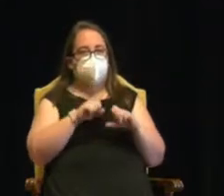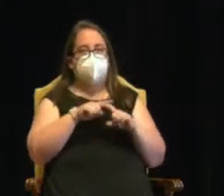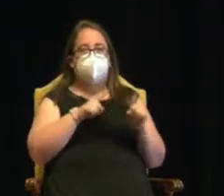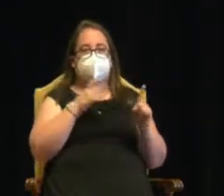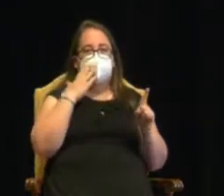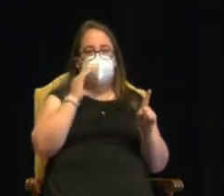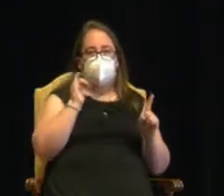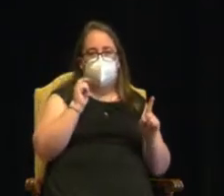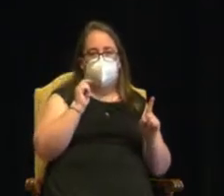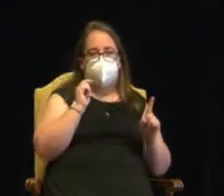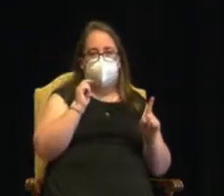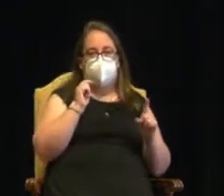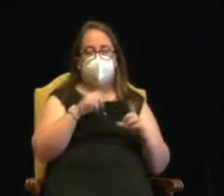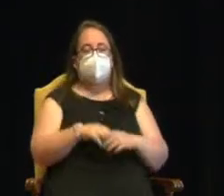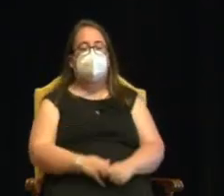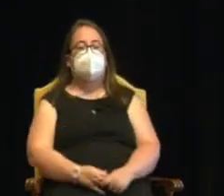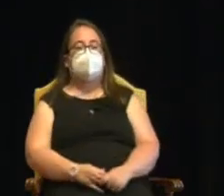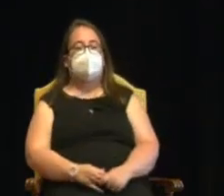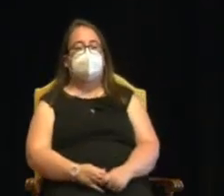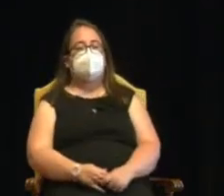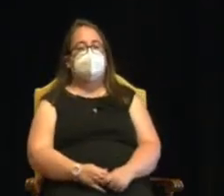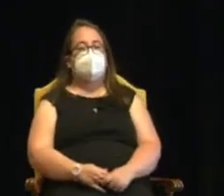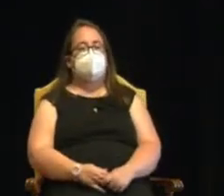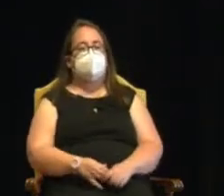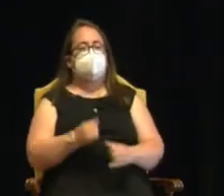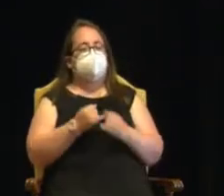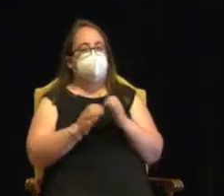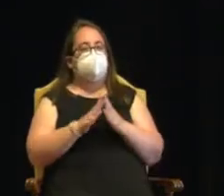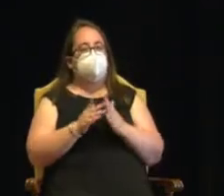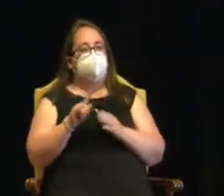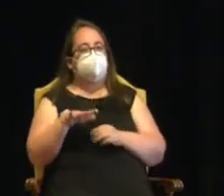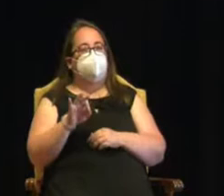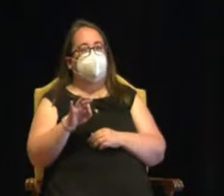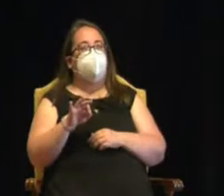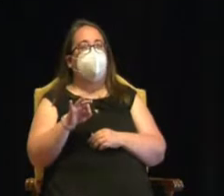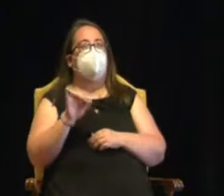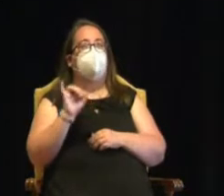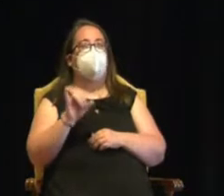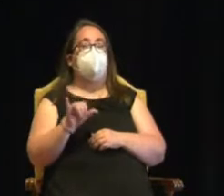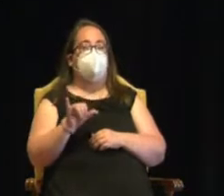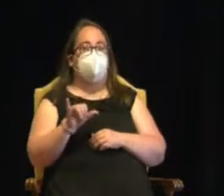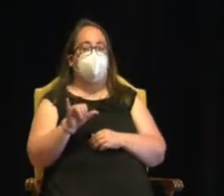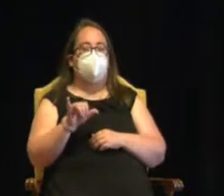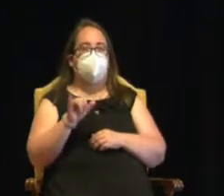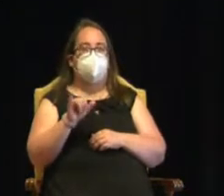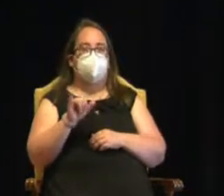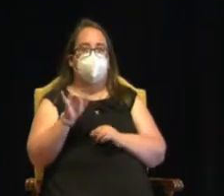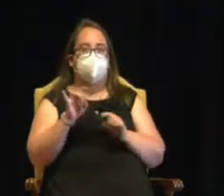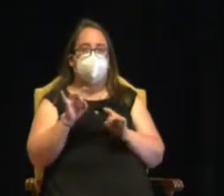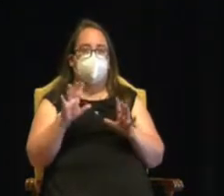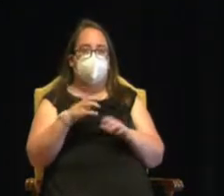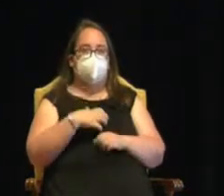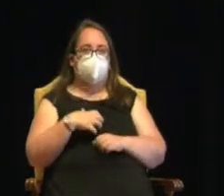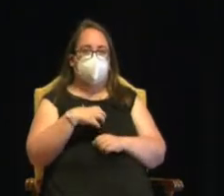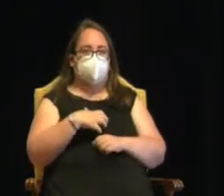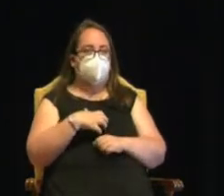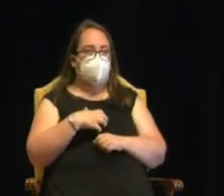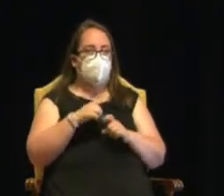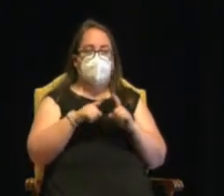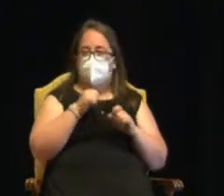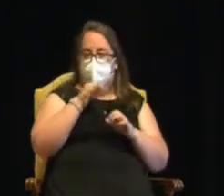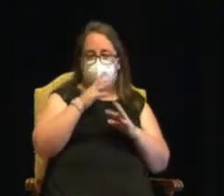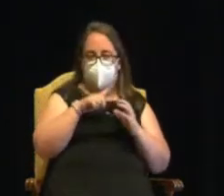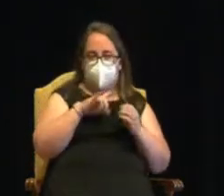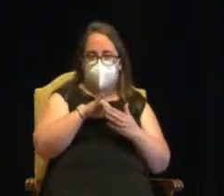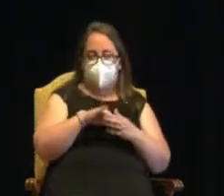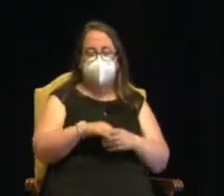it. And then at the end of the book, you find out, oh yeah, that's a little after the fact, but we're not going to go there. Yeah, we